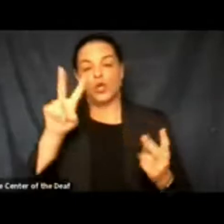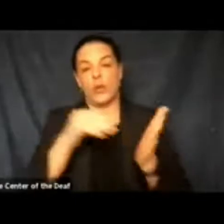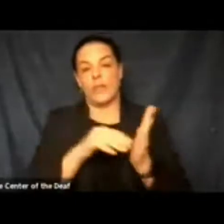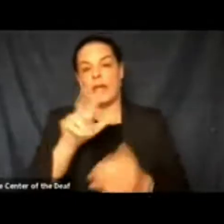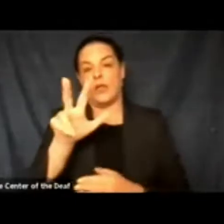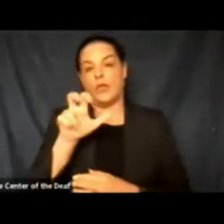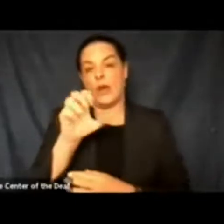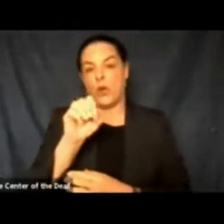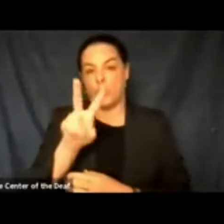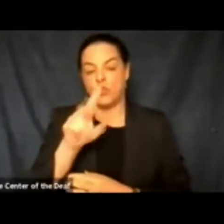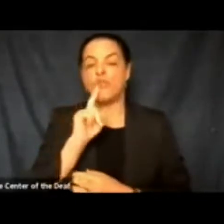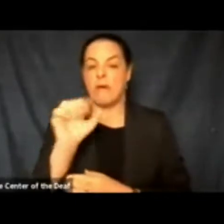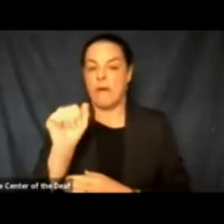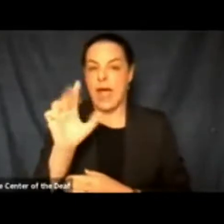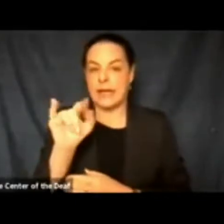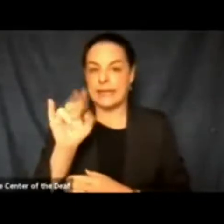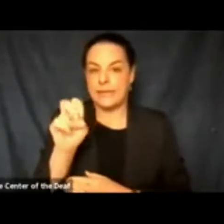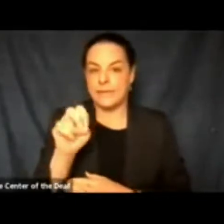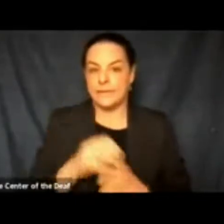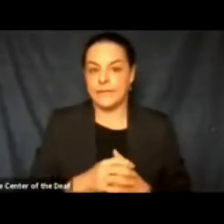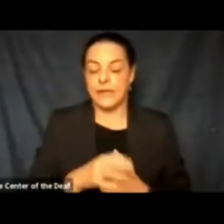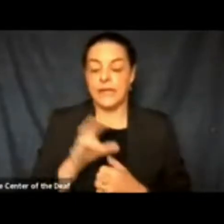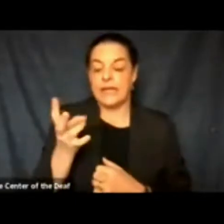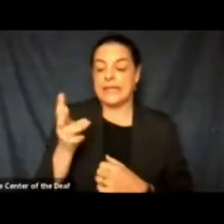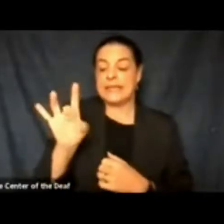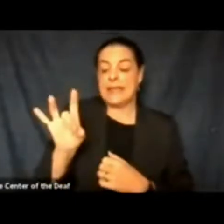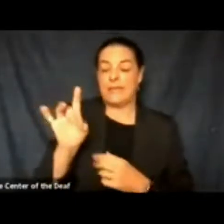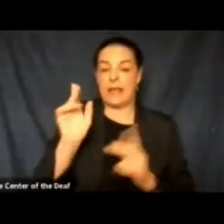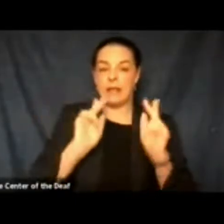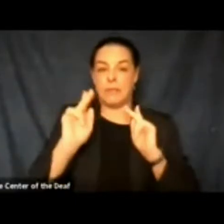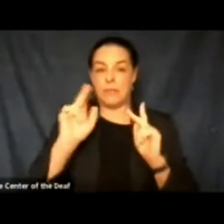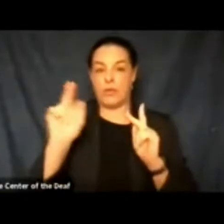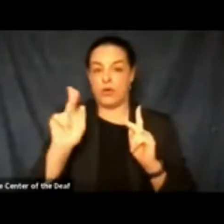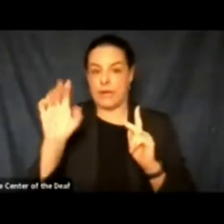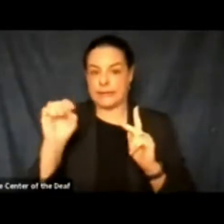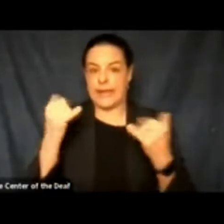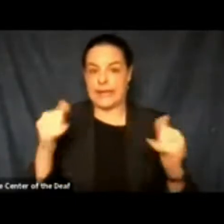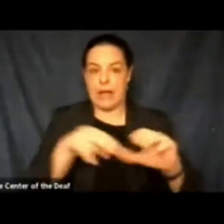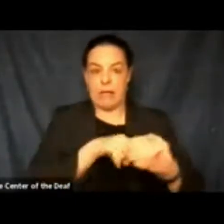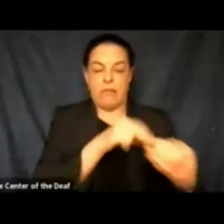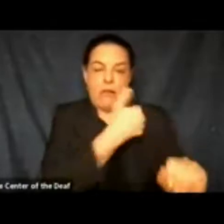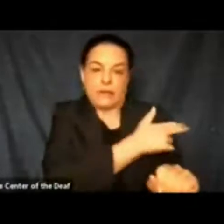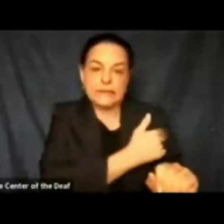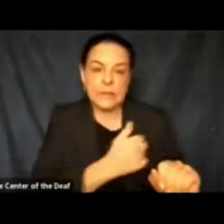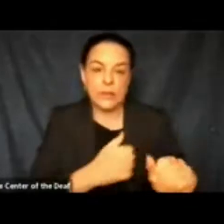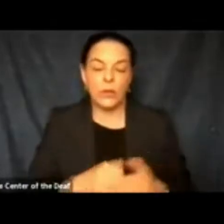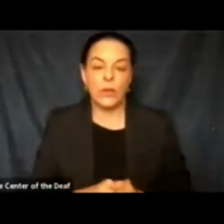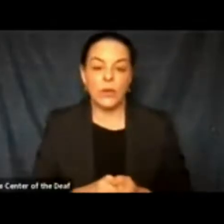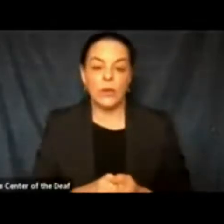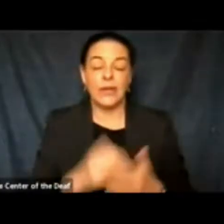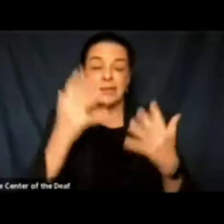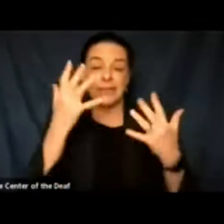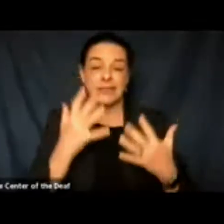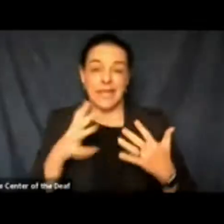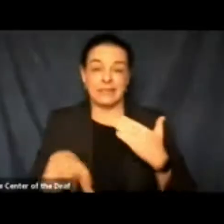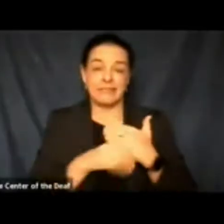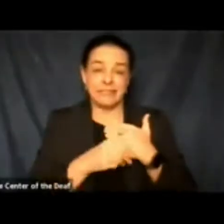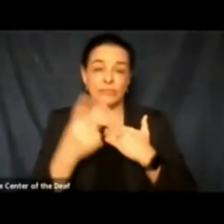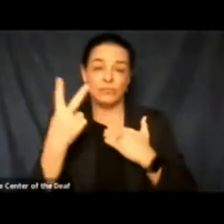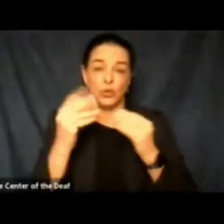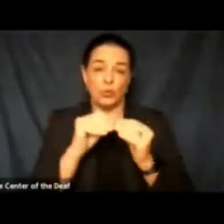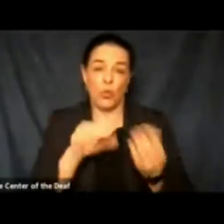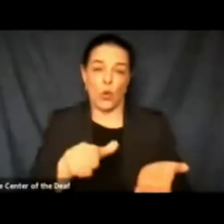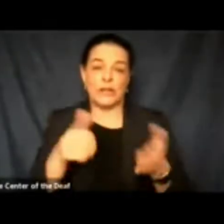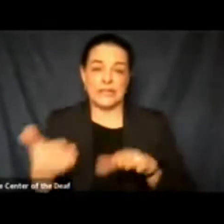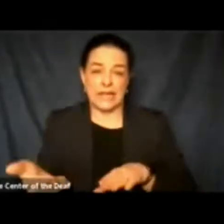2,302 are active cases. 78 Knox County residents are currently hospitalized. And sadly, we have 2 additional deaths